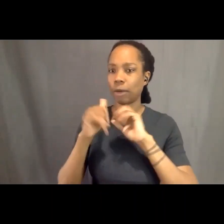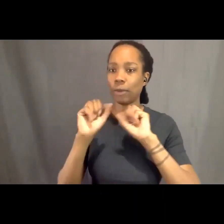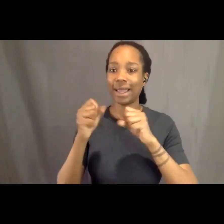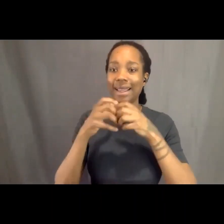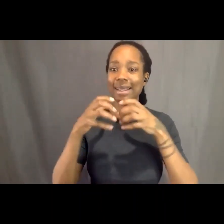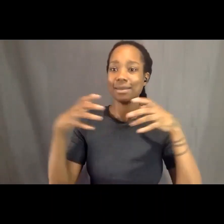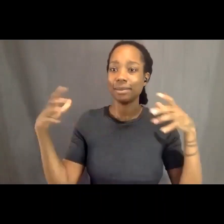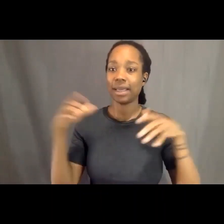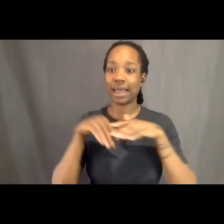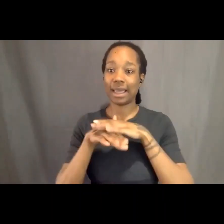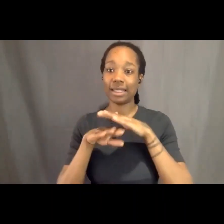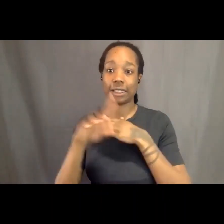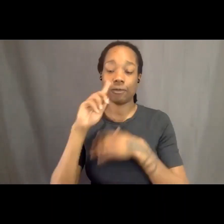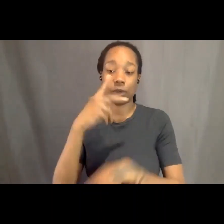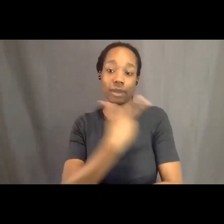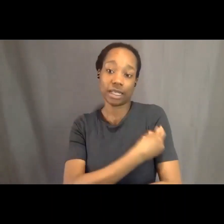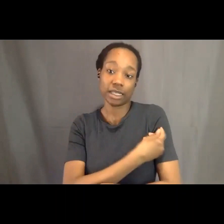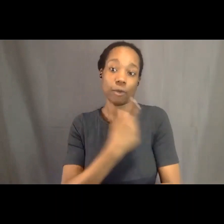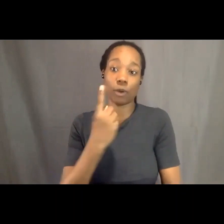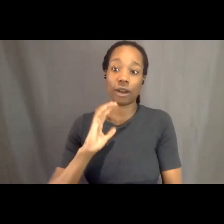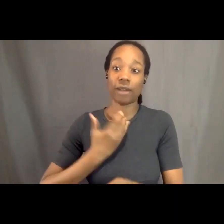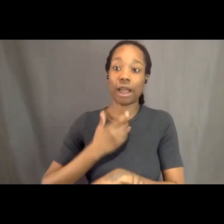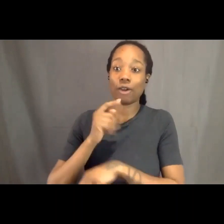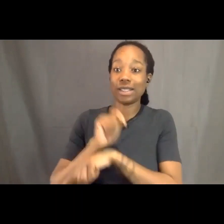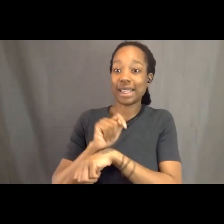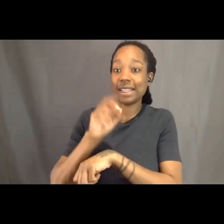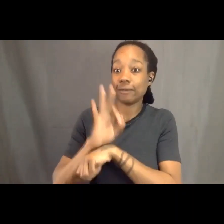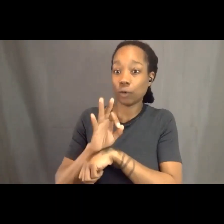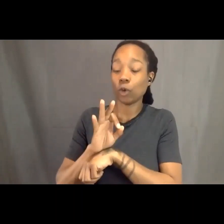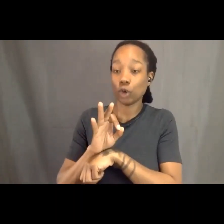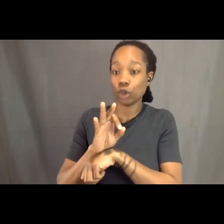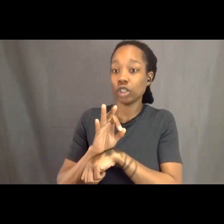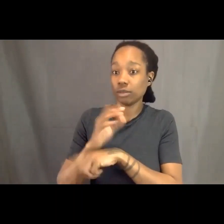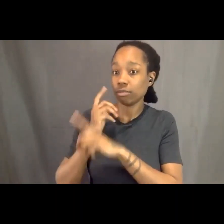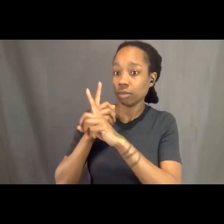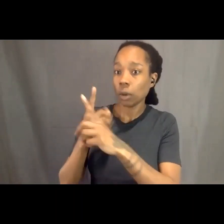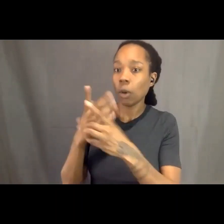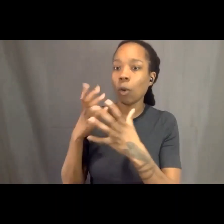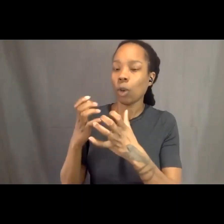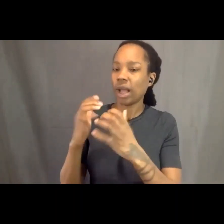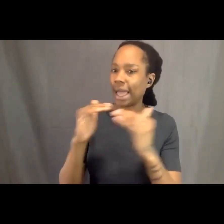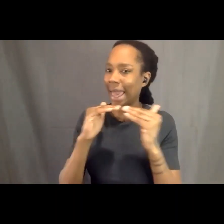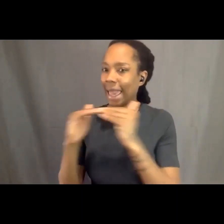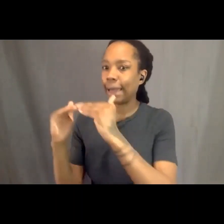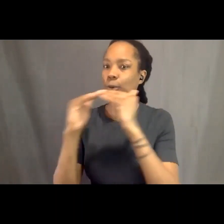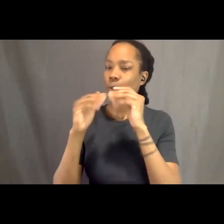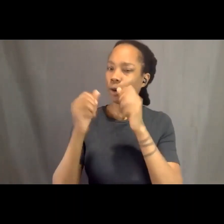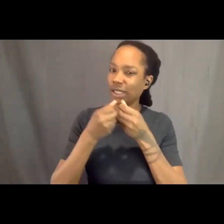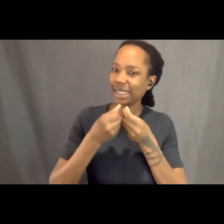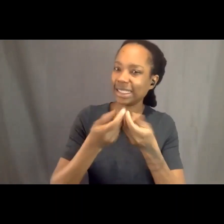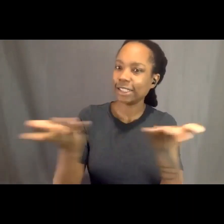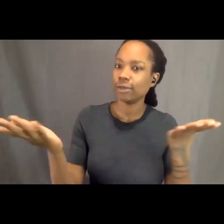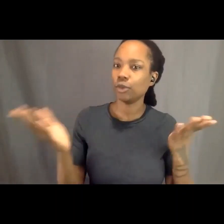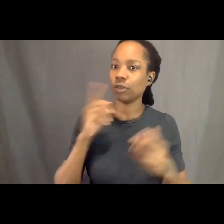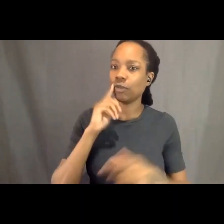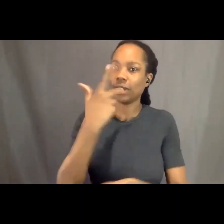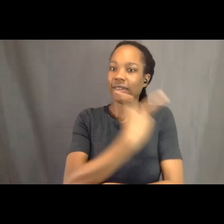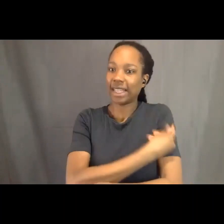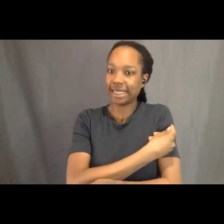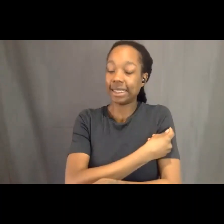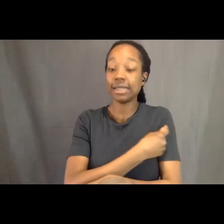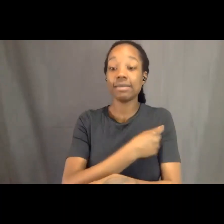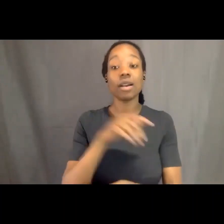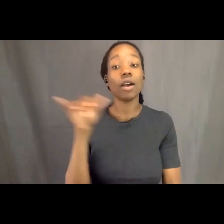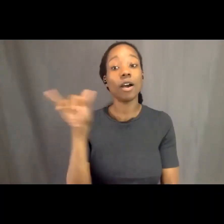force charges to us is that we want equitable distribution of the vaccine. But what we have to also understand is that